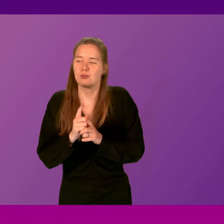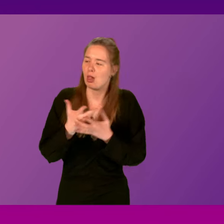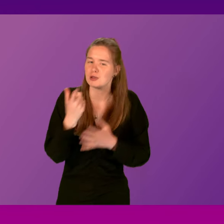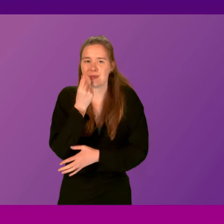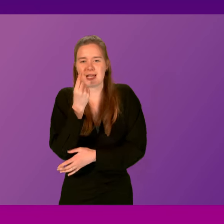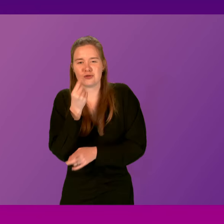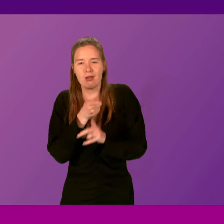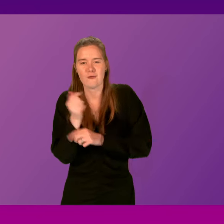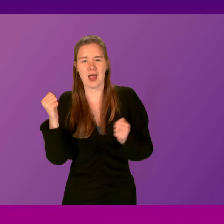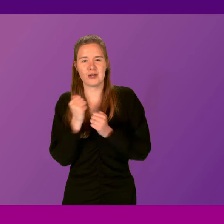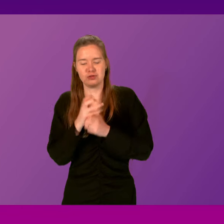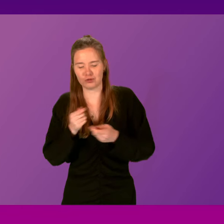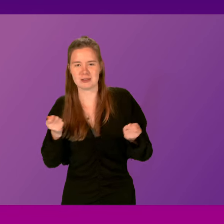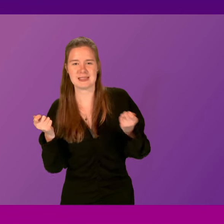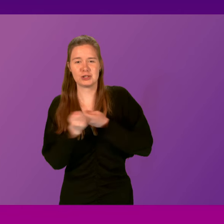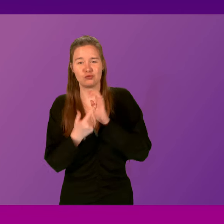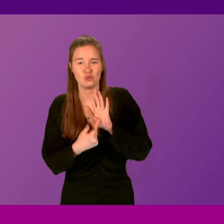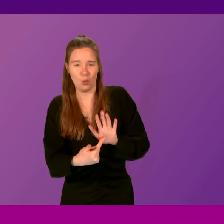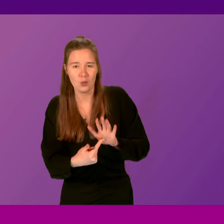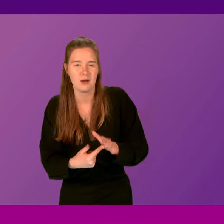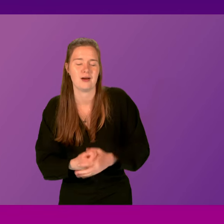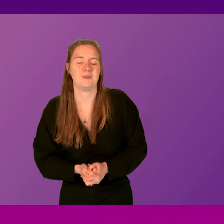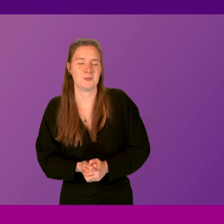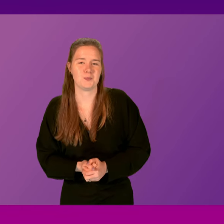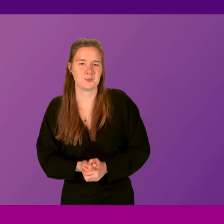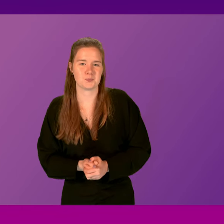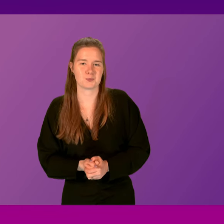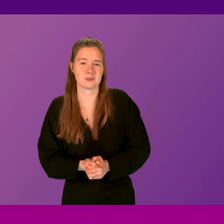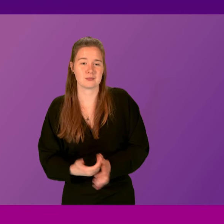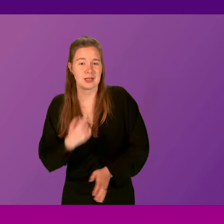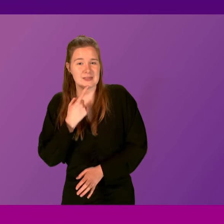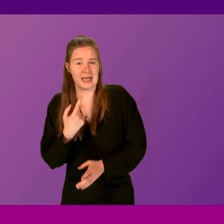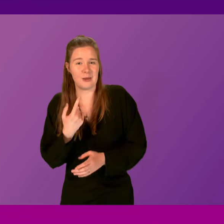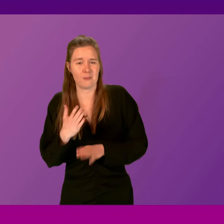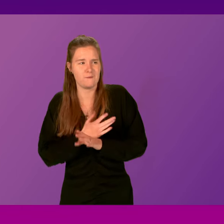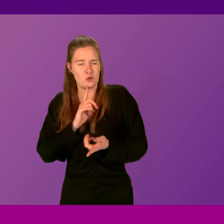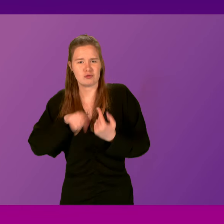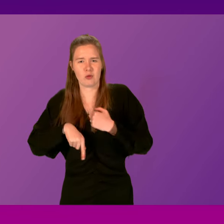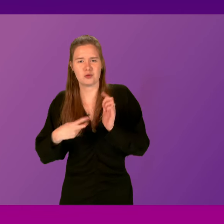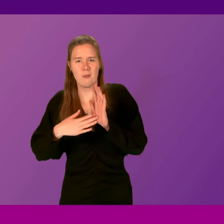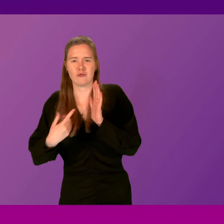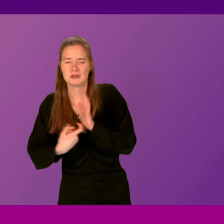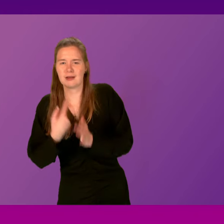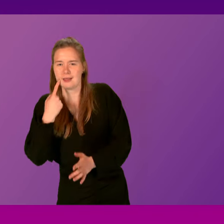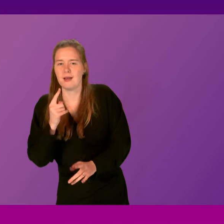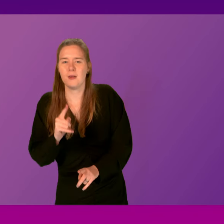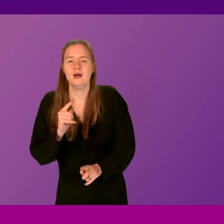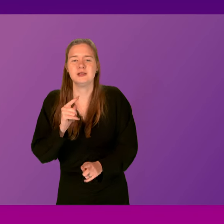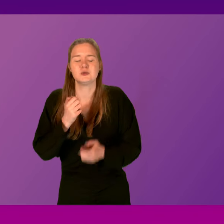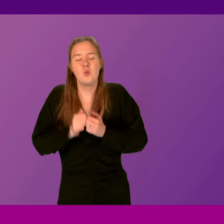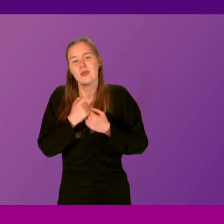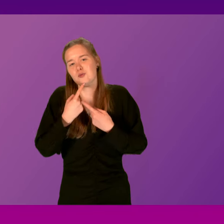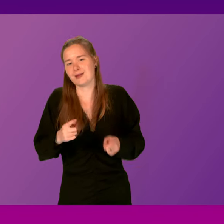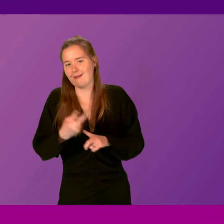that our energy transition presents. And as I've already mentioned, I think in a response to Mark Rusko, it's worth putting again on